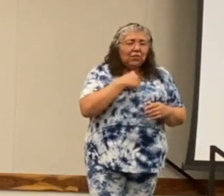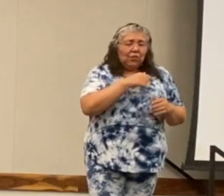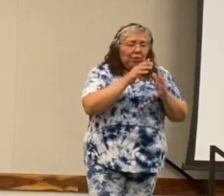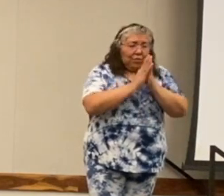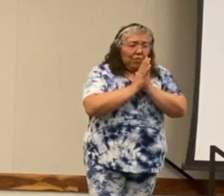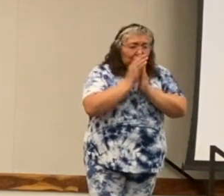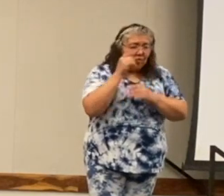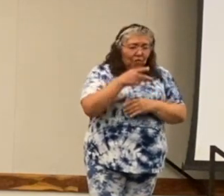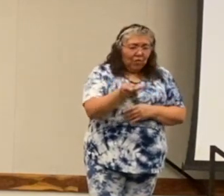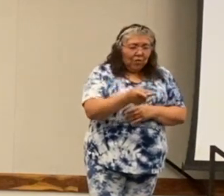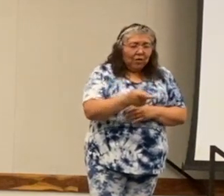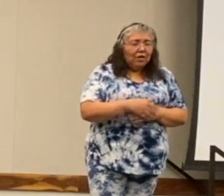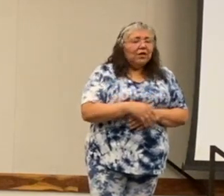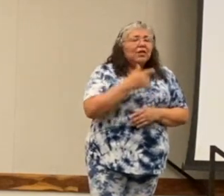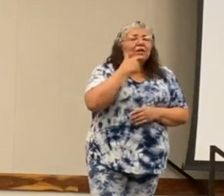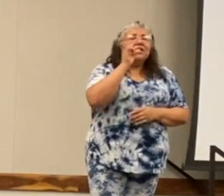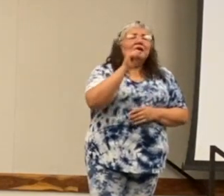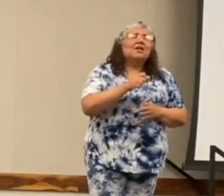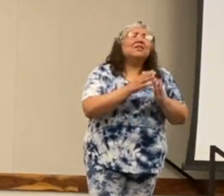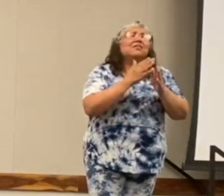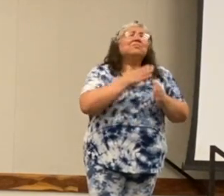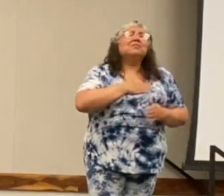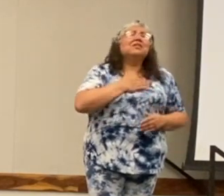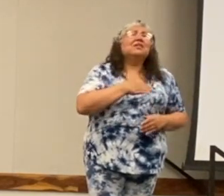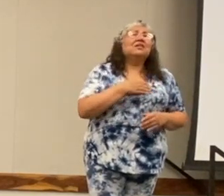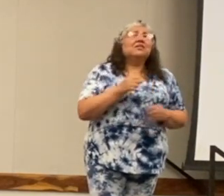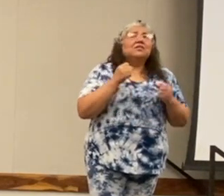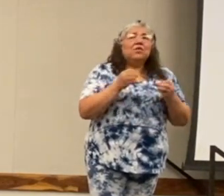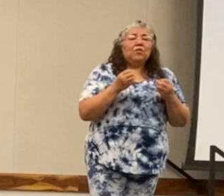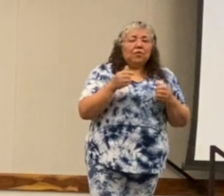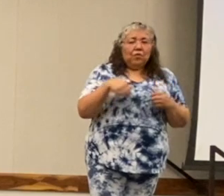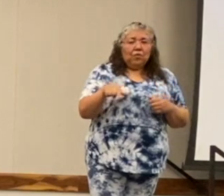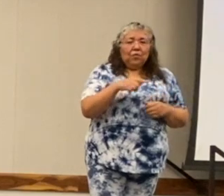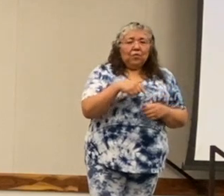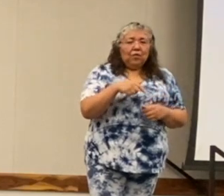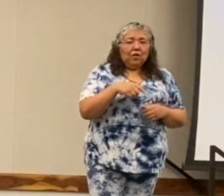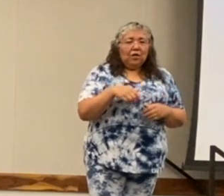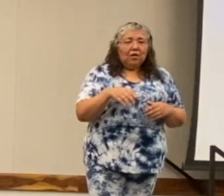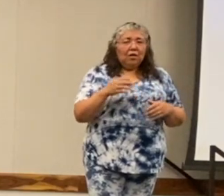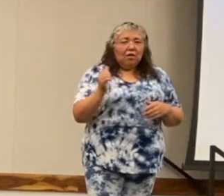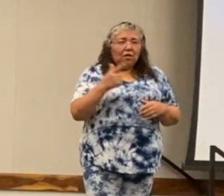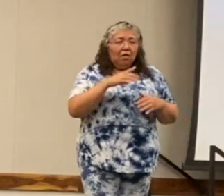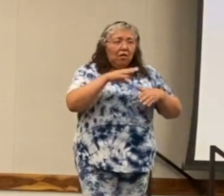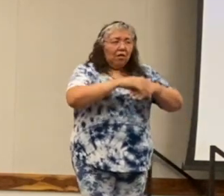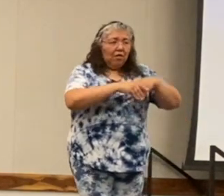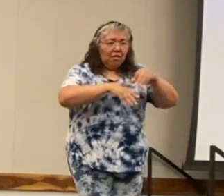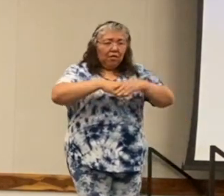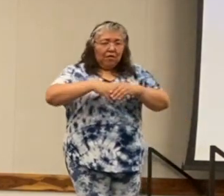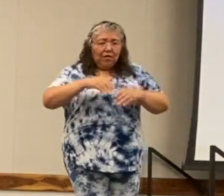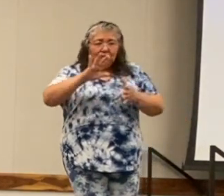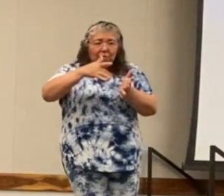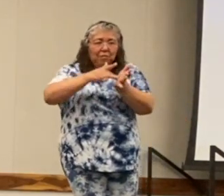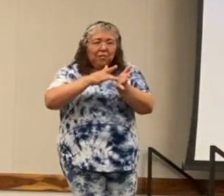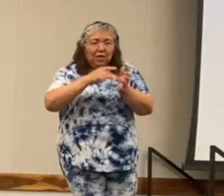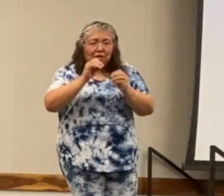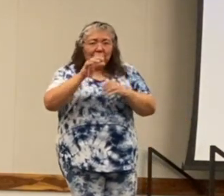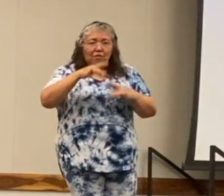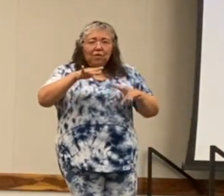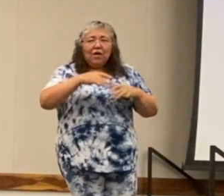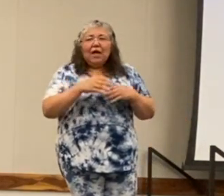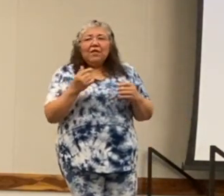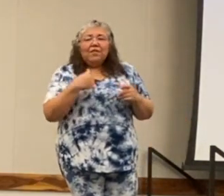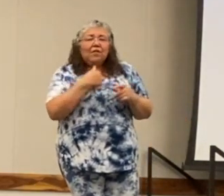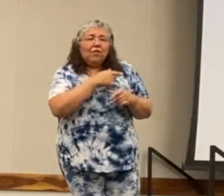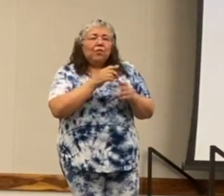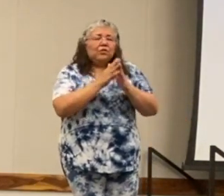you? And they're like, yes, please. So here we are. We all grab hands out in the middle of nowhere, and we just start praying